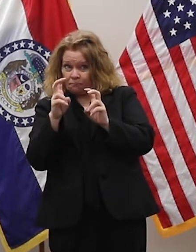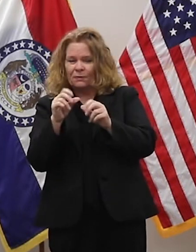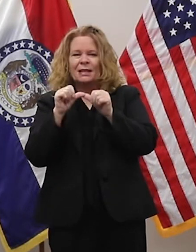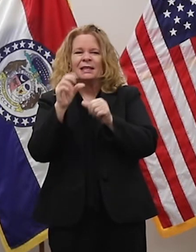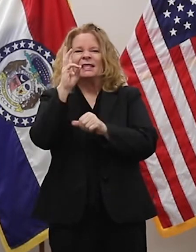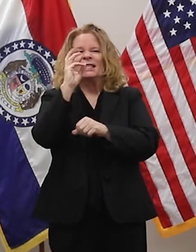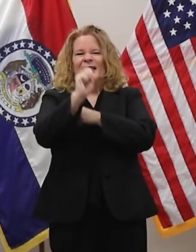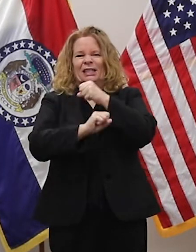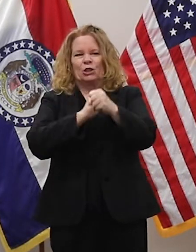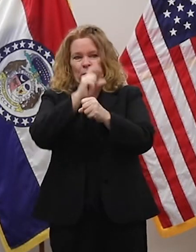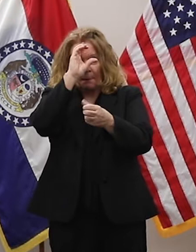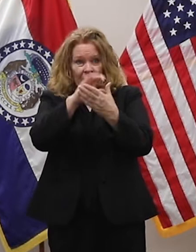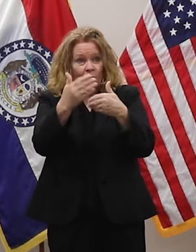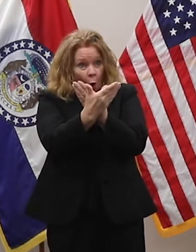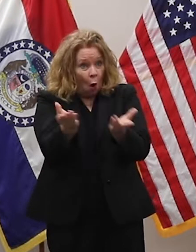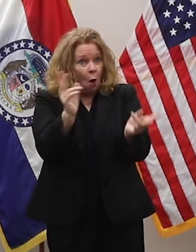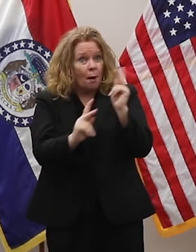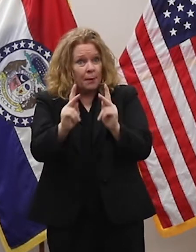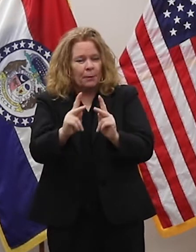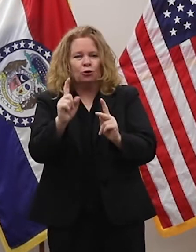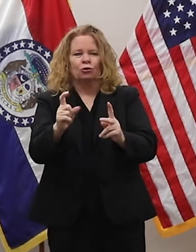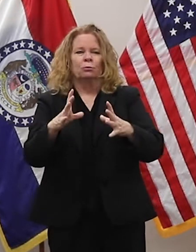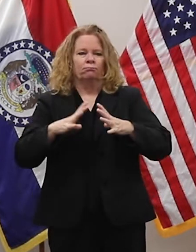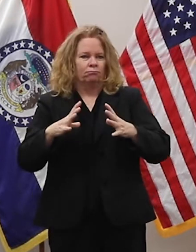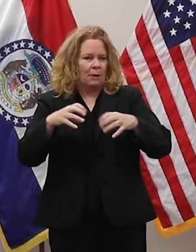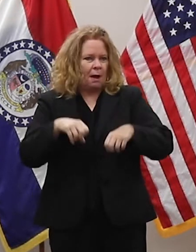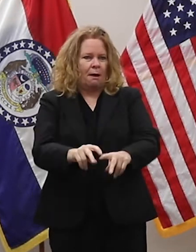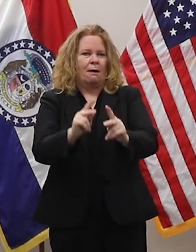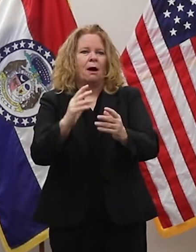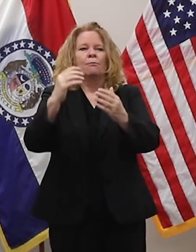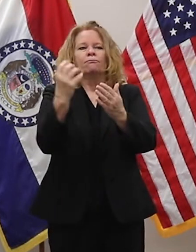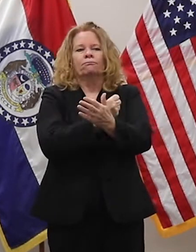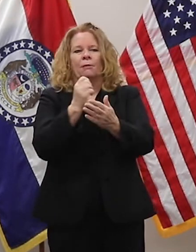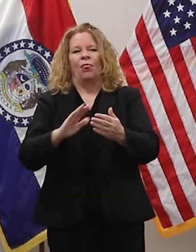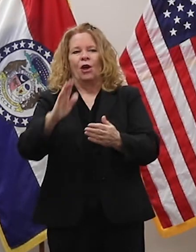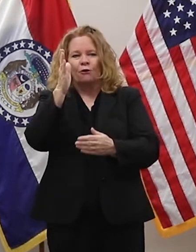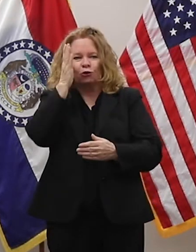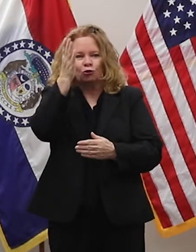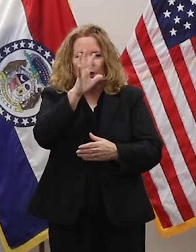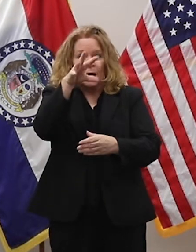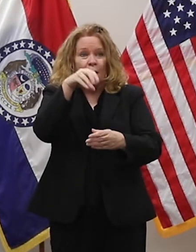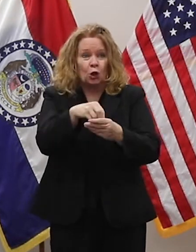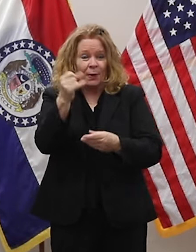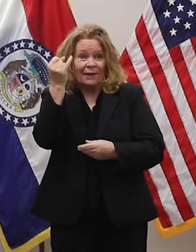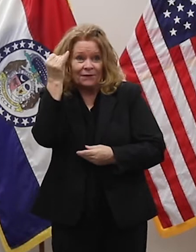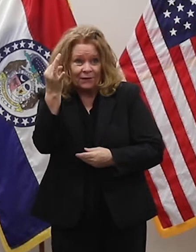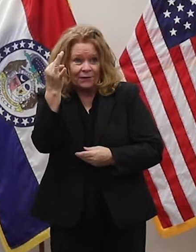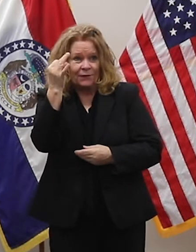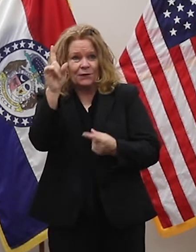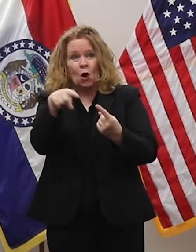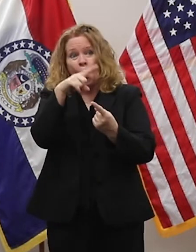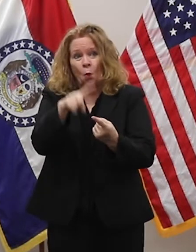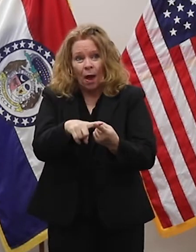on the belief that everyone should have the opportunity to pursue the future they want, including if, when, and under what